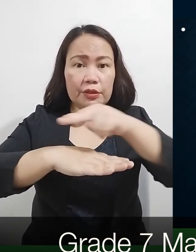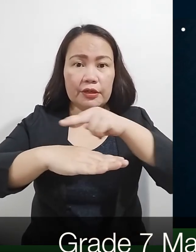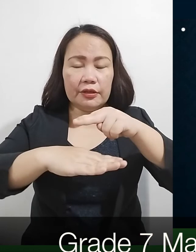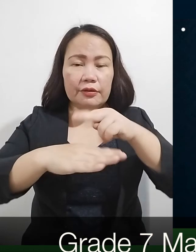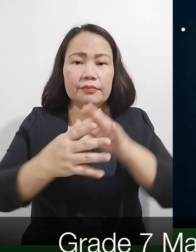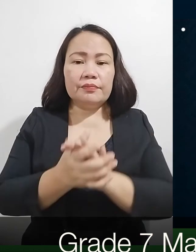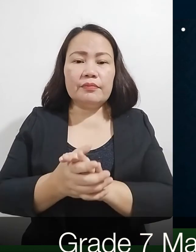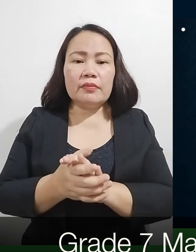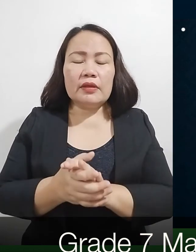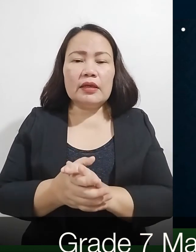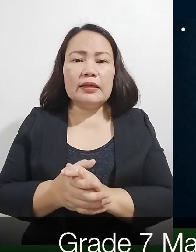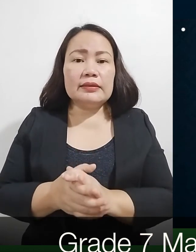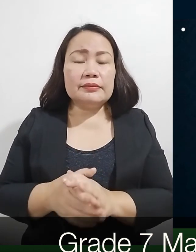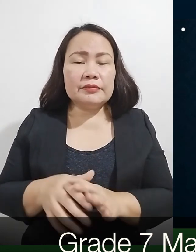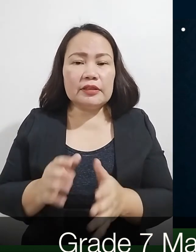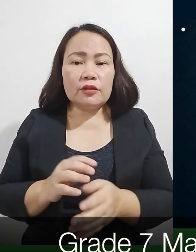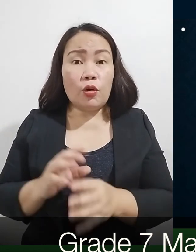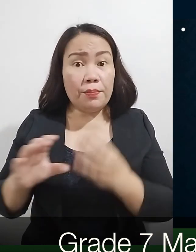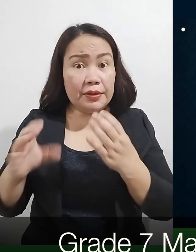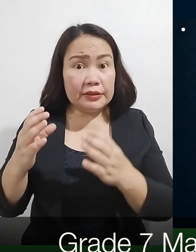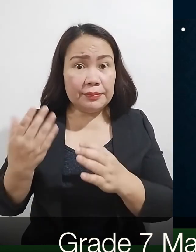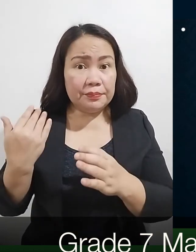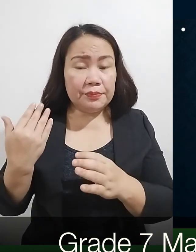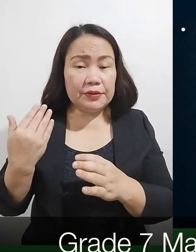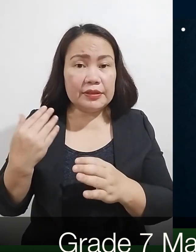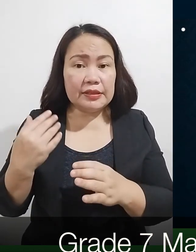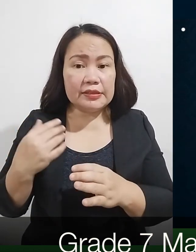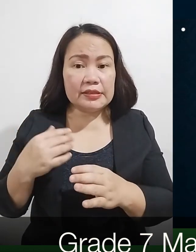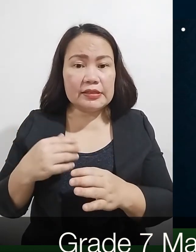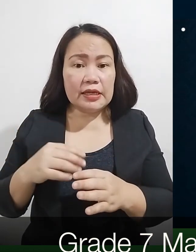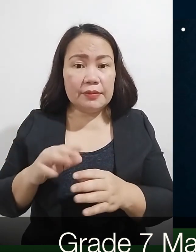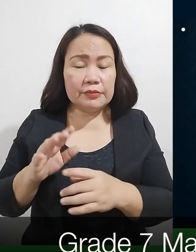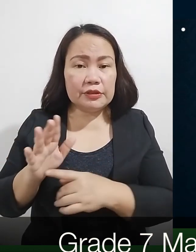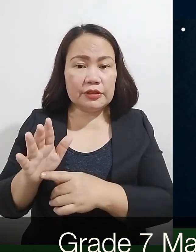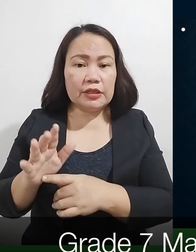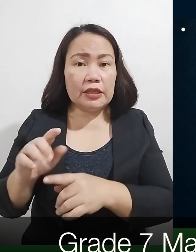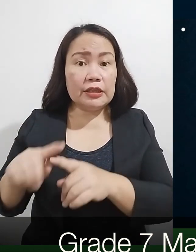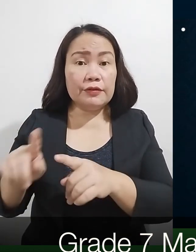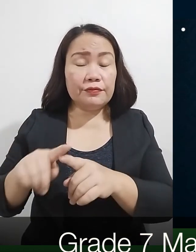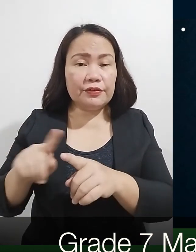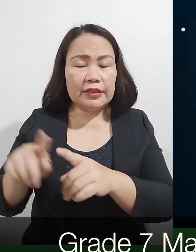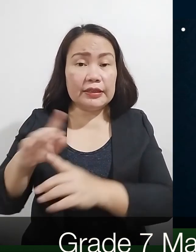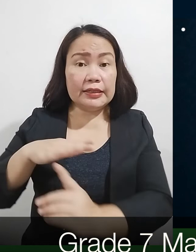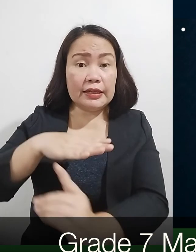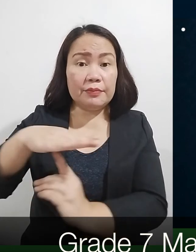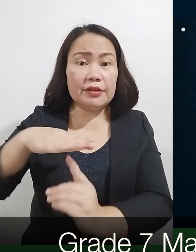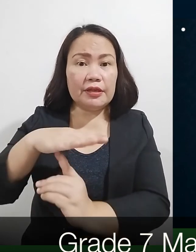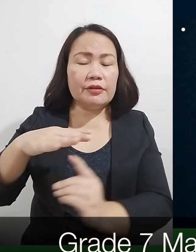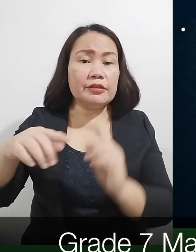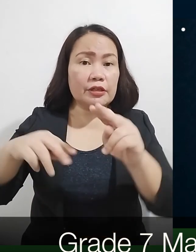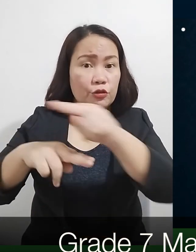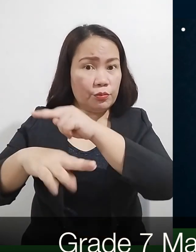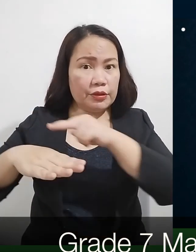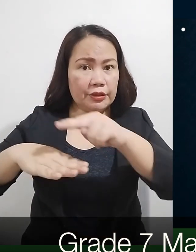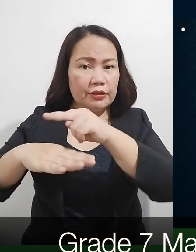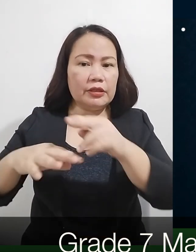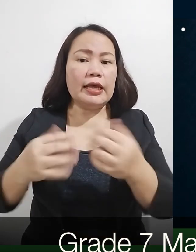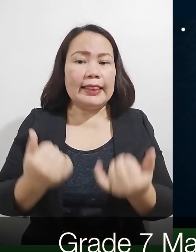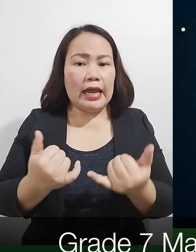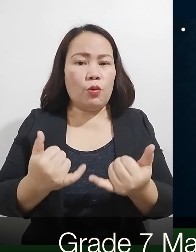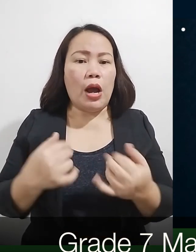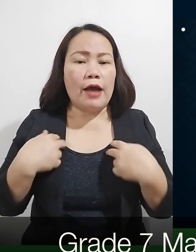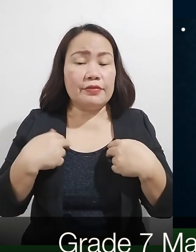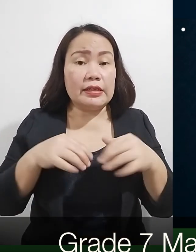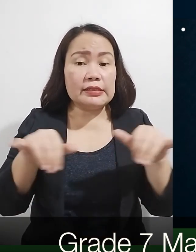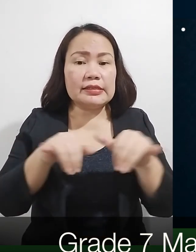numerators. Okay? Unlike yung previous slide natin that they have different numerators and denominators. Okay? So, if